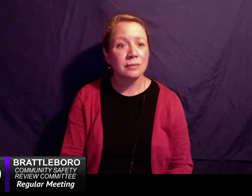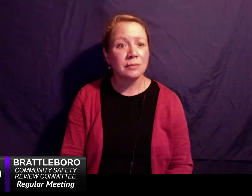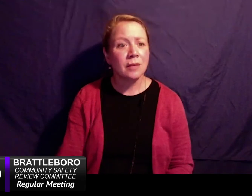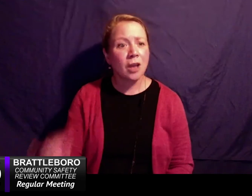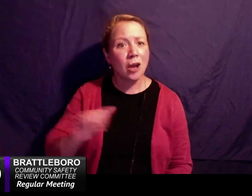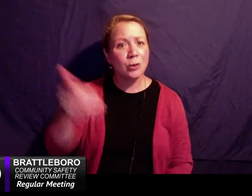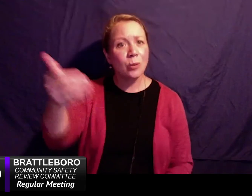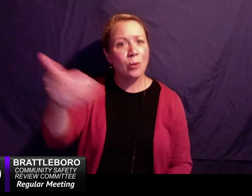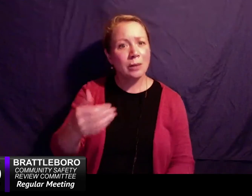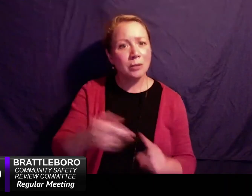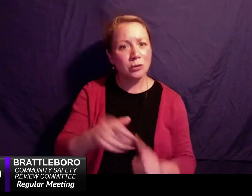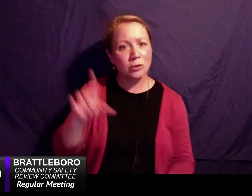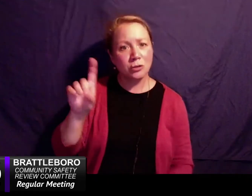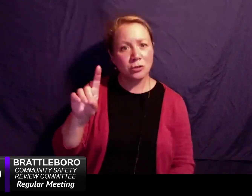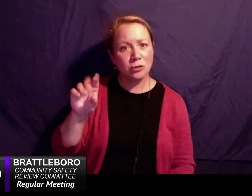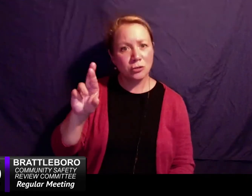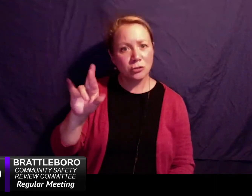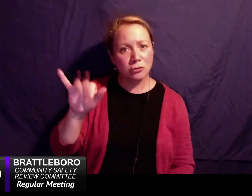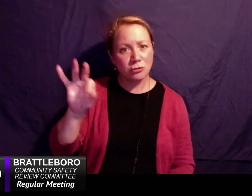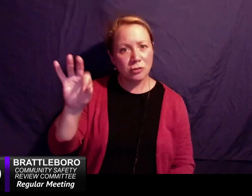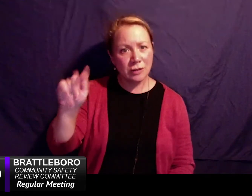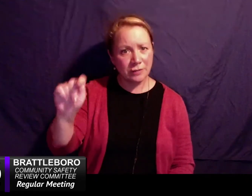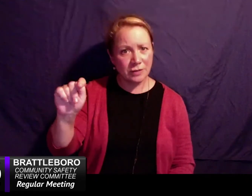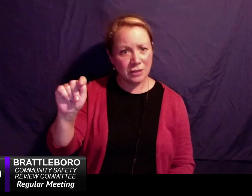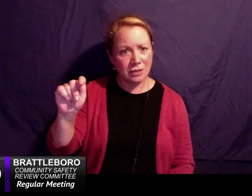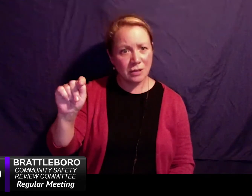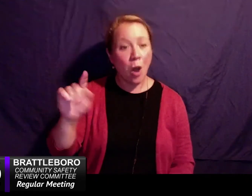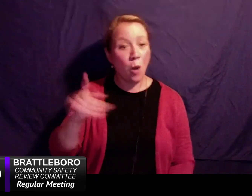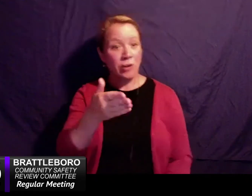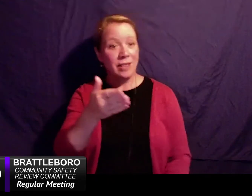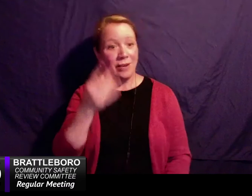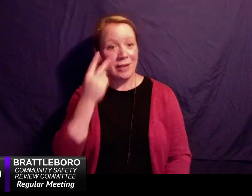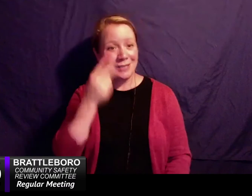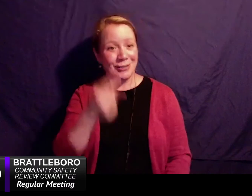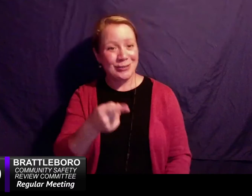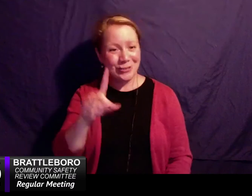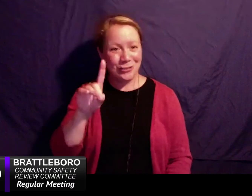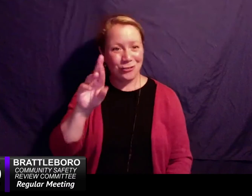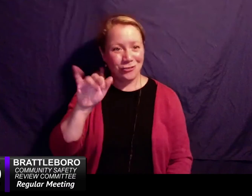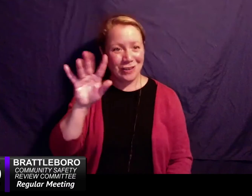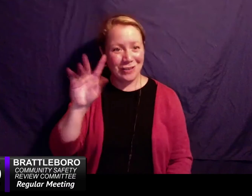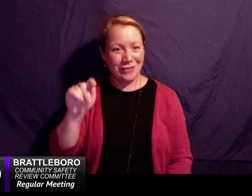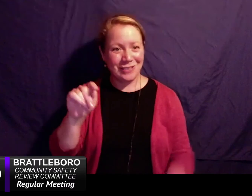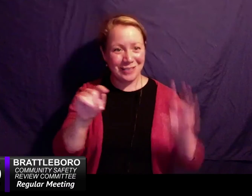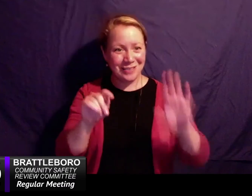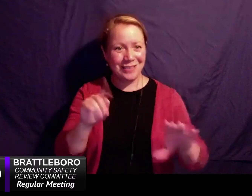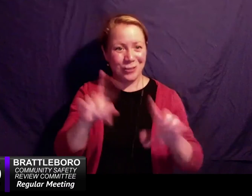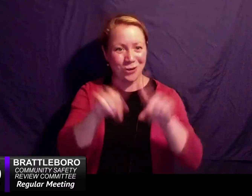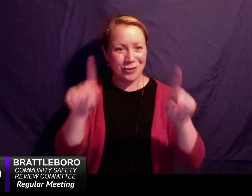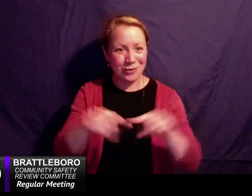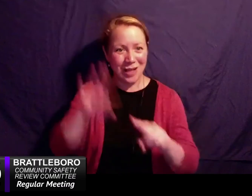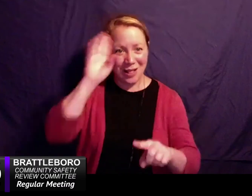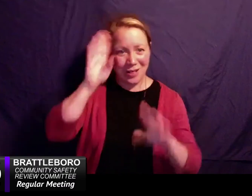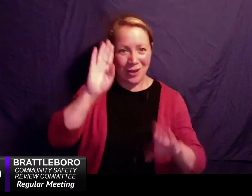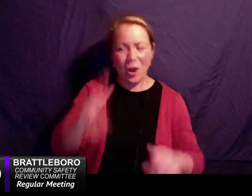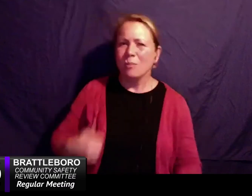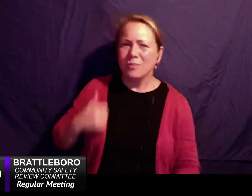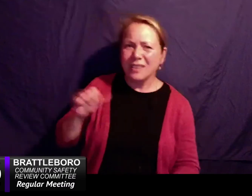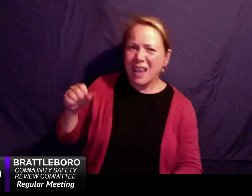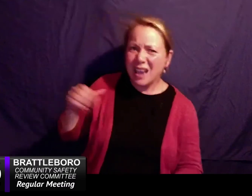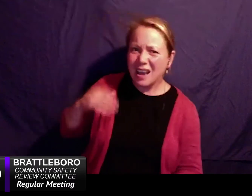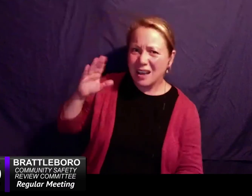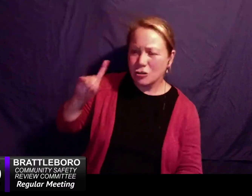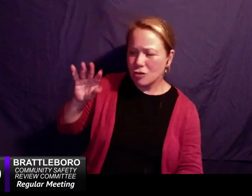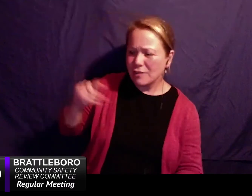Drift to the meeting, although, oh, there you are. Found you in all the squares. Yes. Hi, Drift. Welcome. Sorry, I was having internet issues.